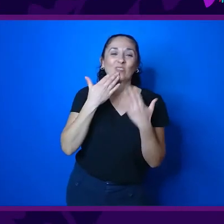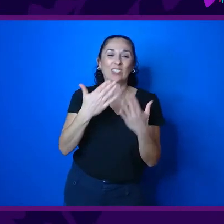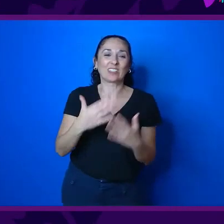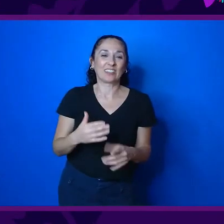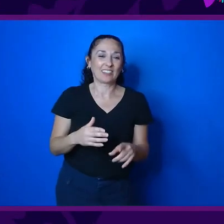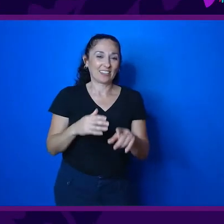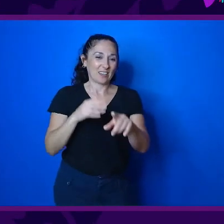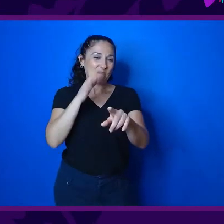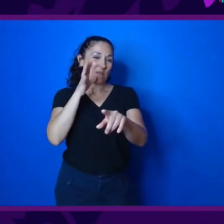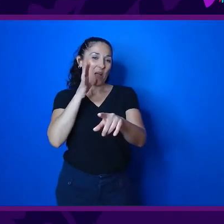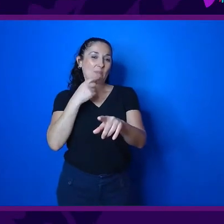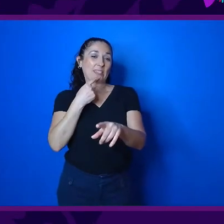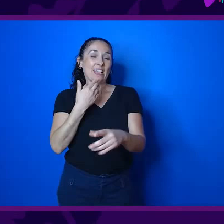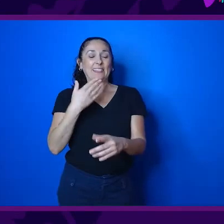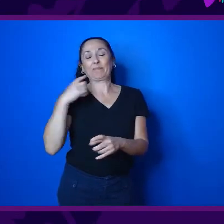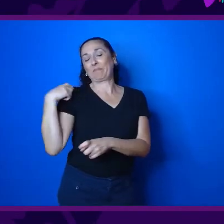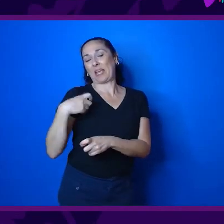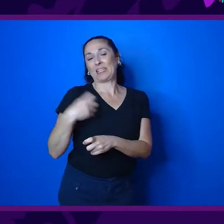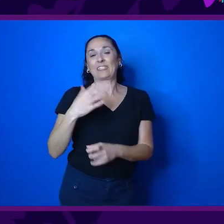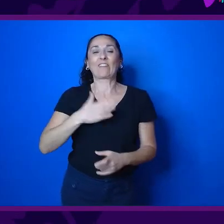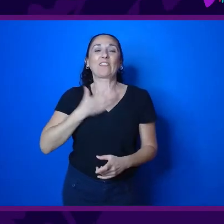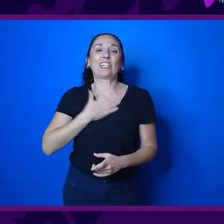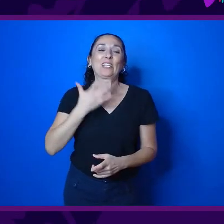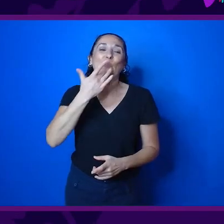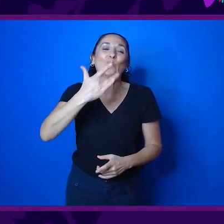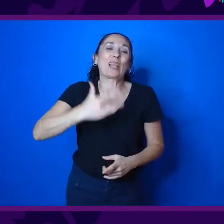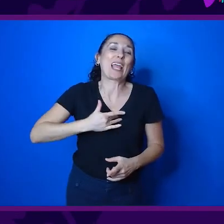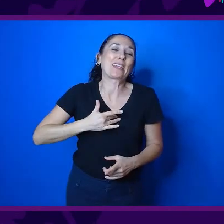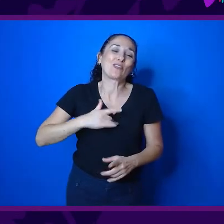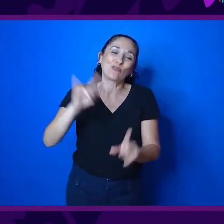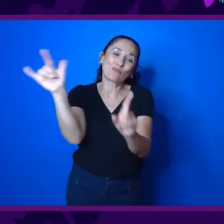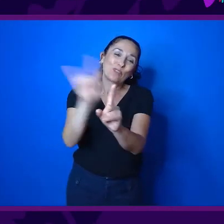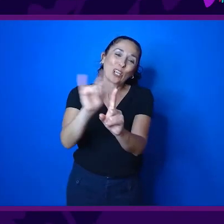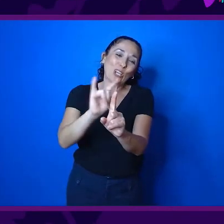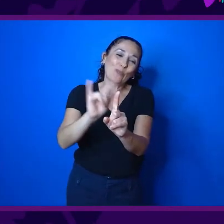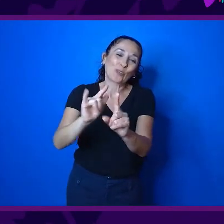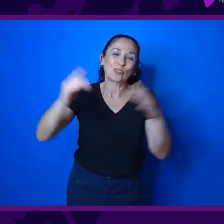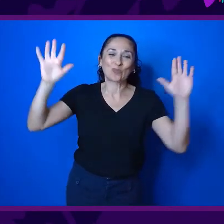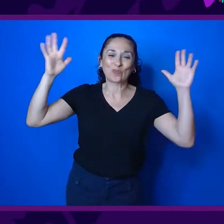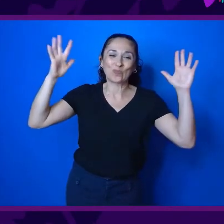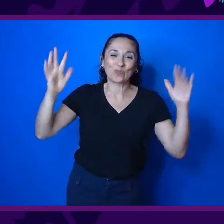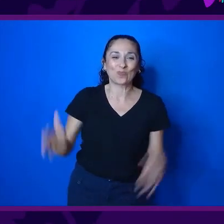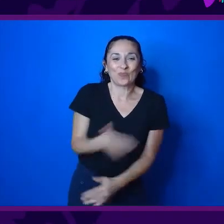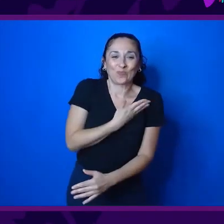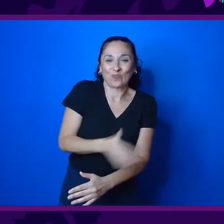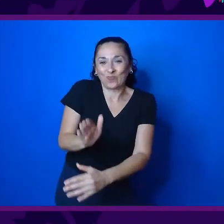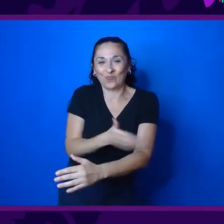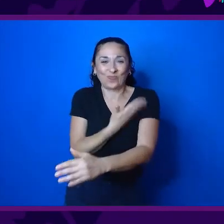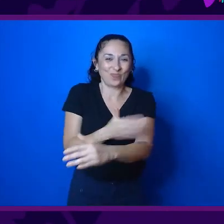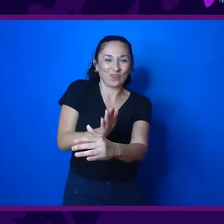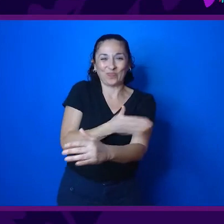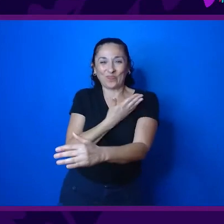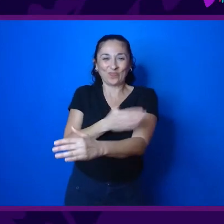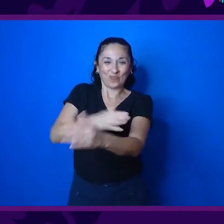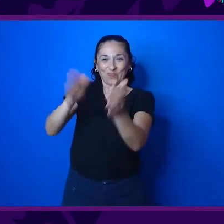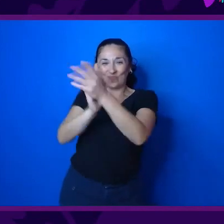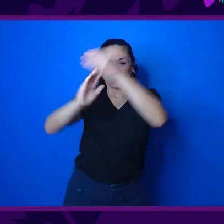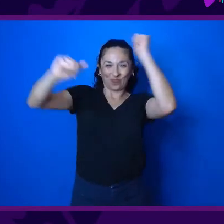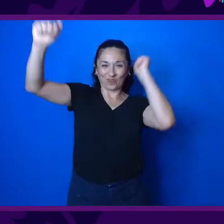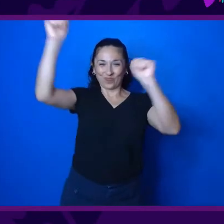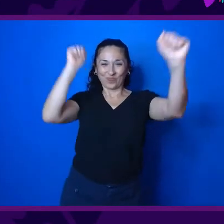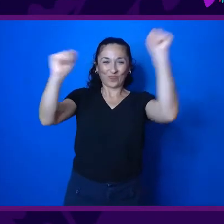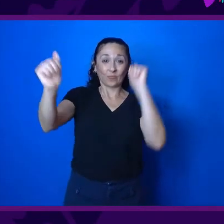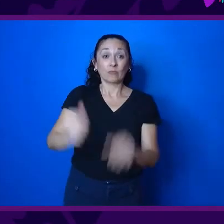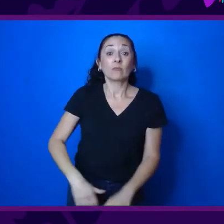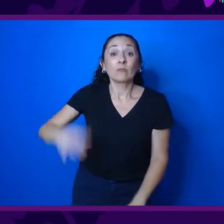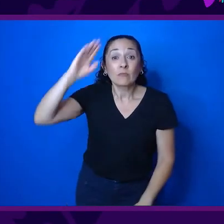Happy birthday. Gracias. Thank you so much for being inspiration. Hey, Dolores, it